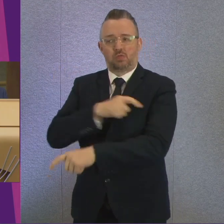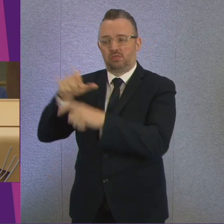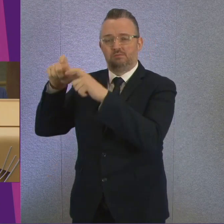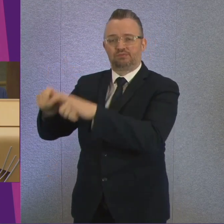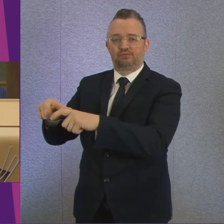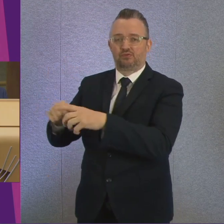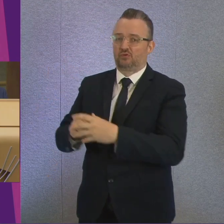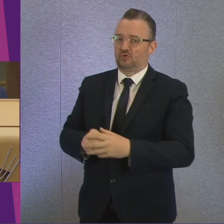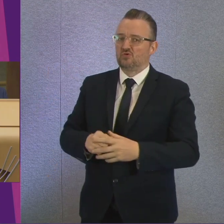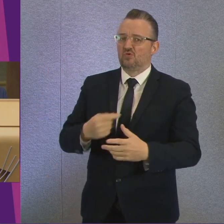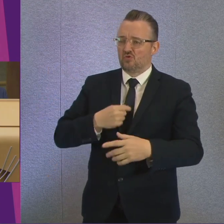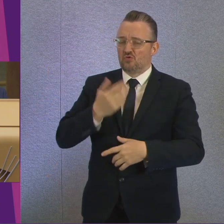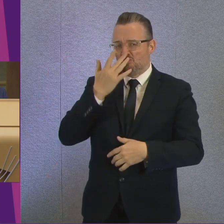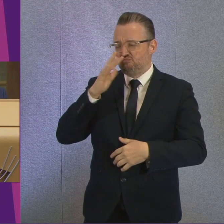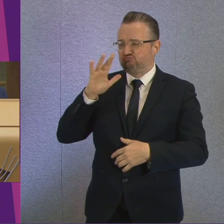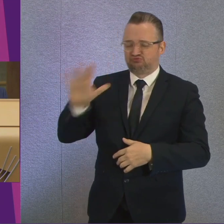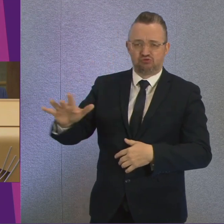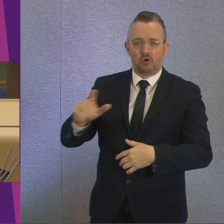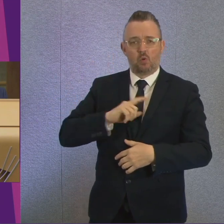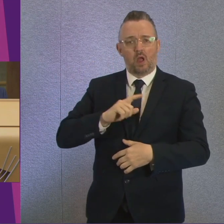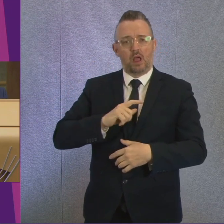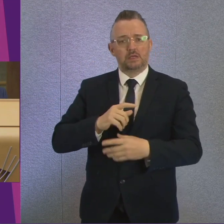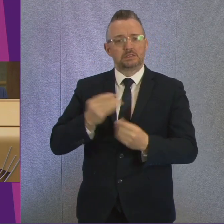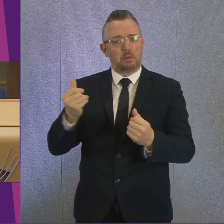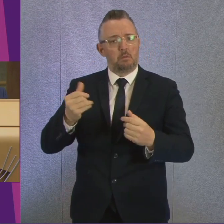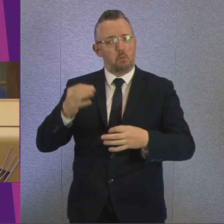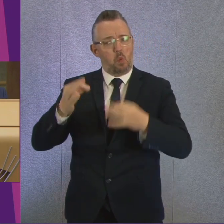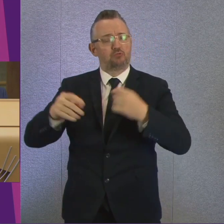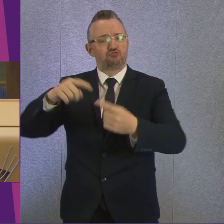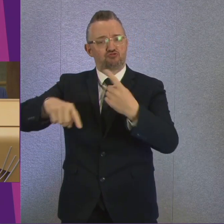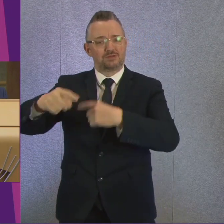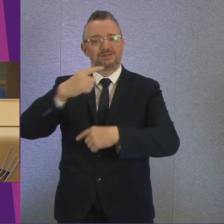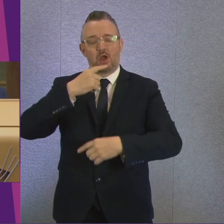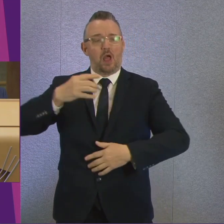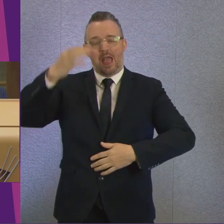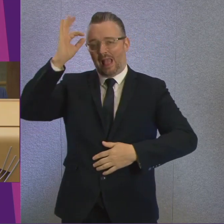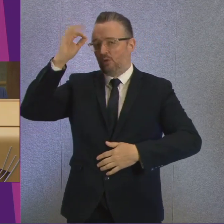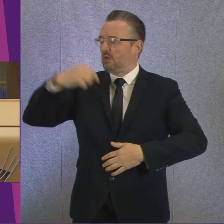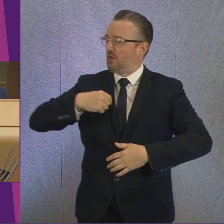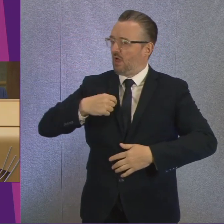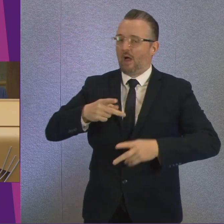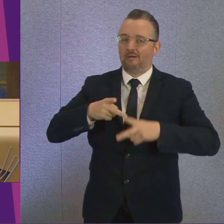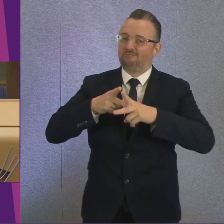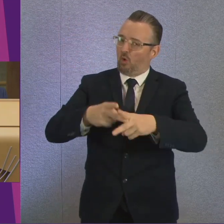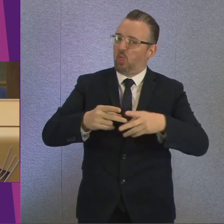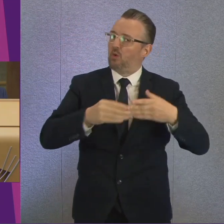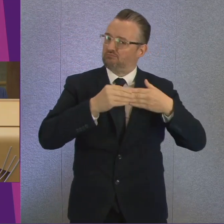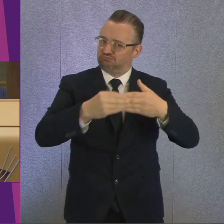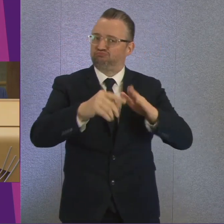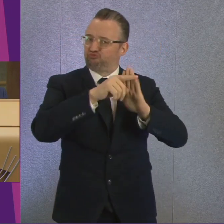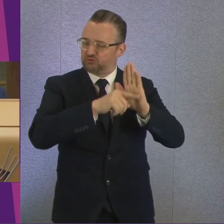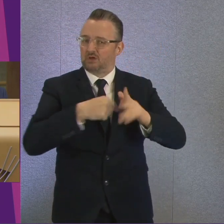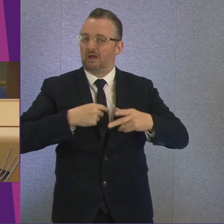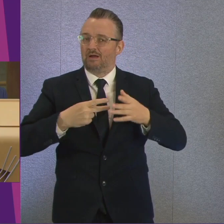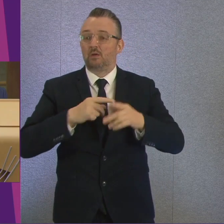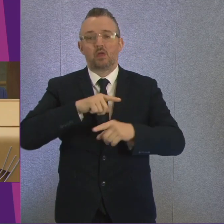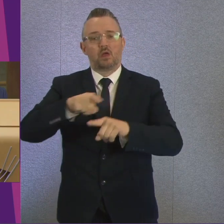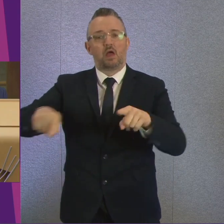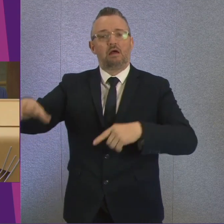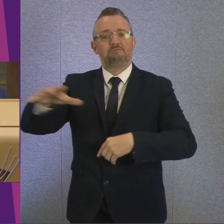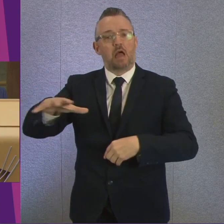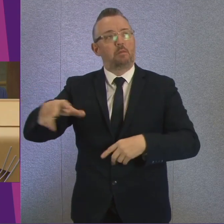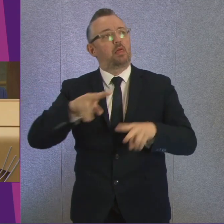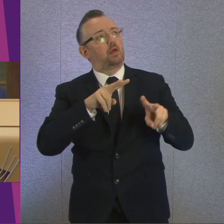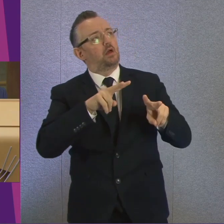spin that would frankly make most politicians blush, the Council claimed they are following guidelines, giving the impression to families that